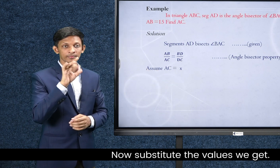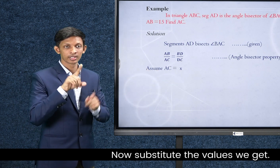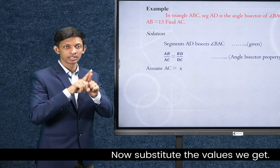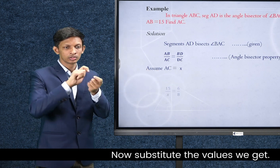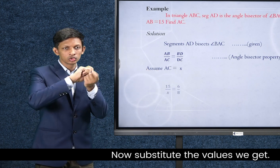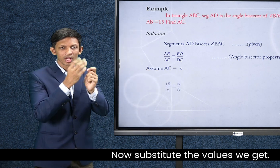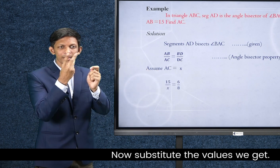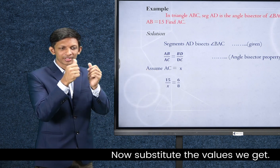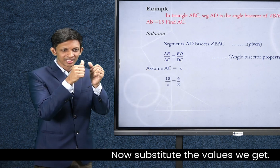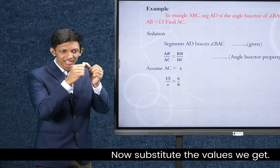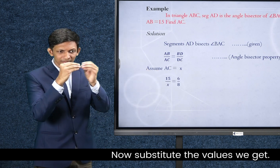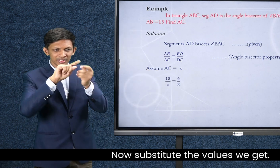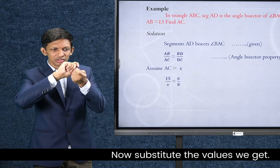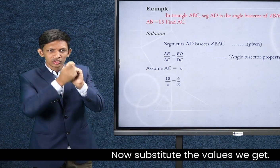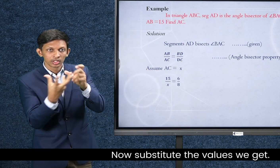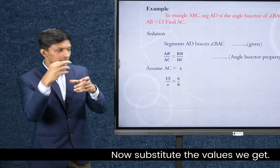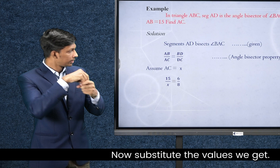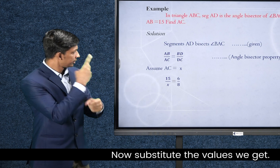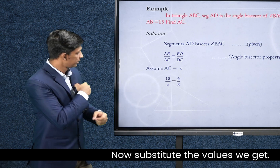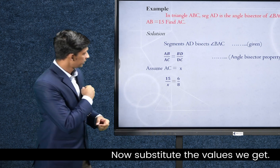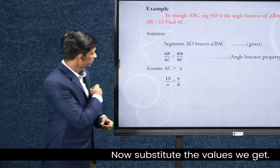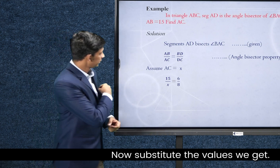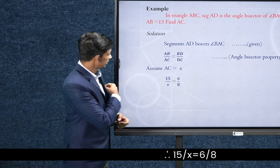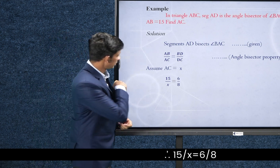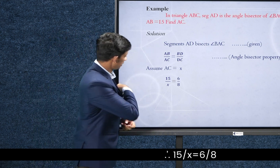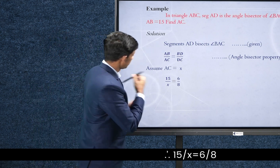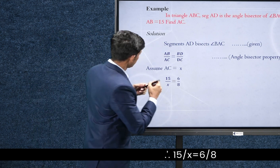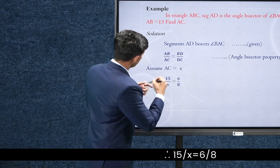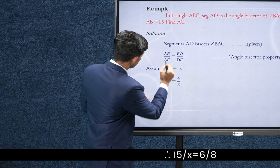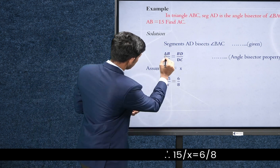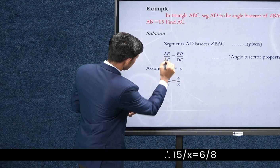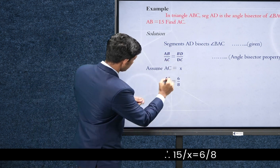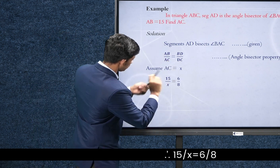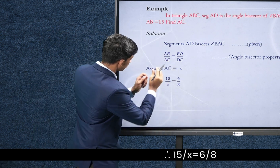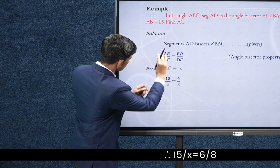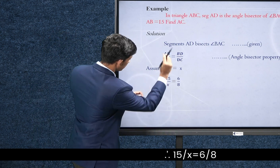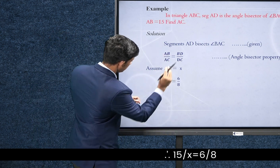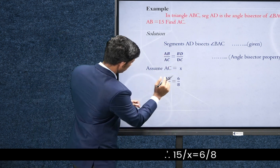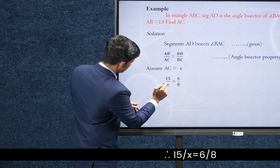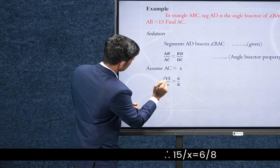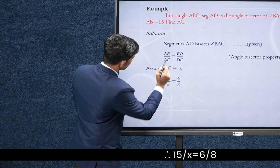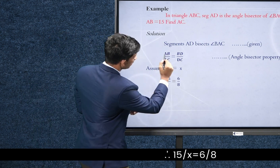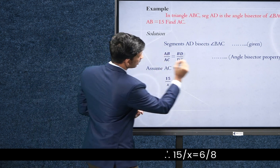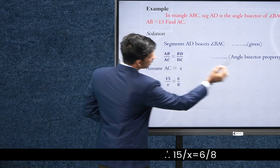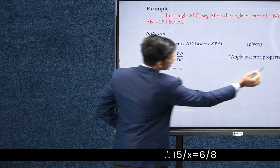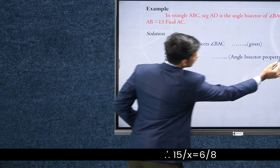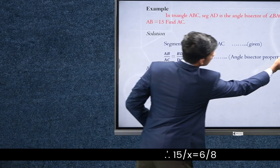Now substitute the values. We get 15 by x is equal to 6 by 8.